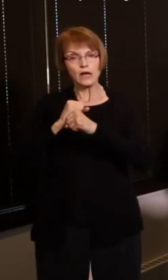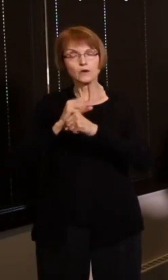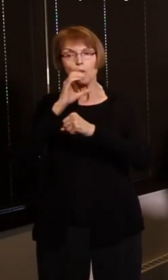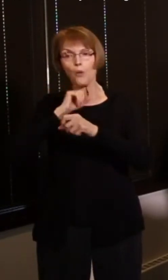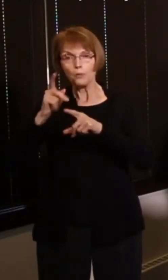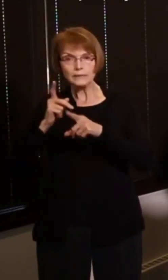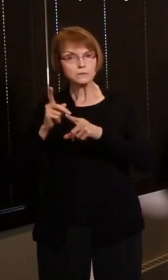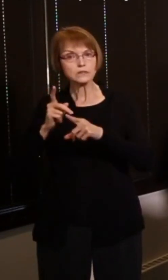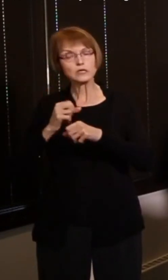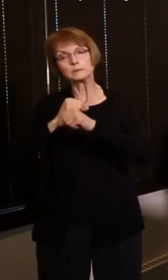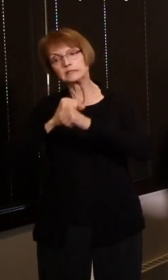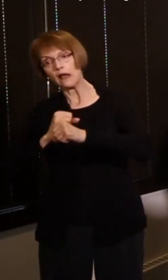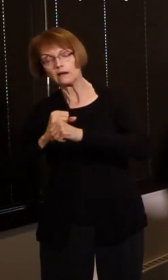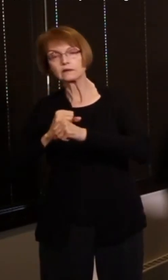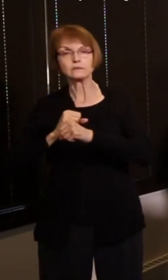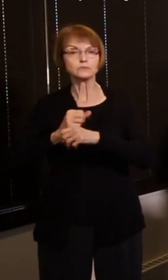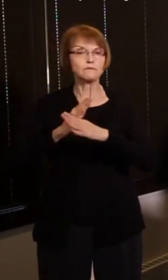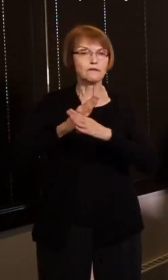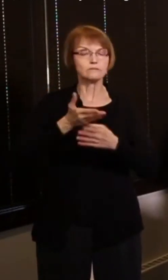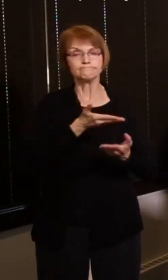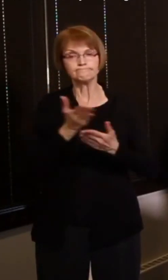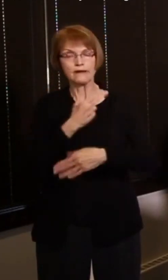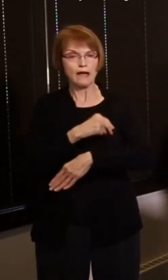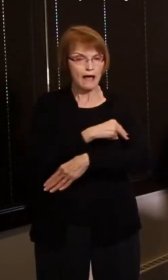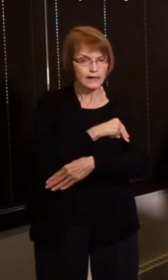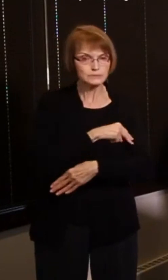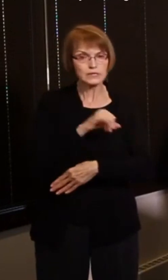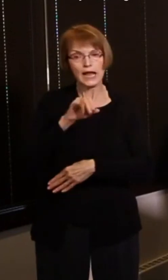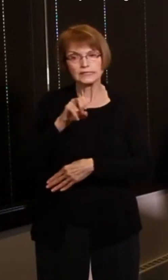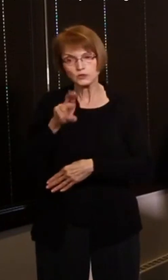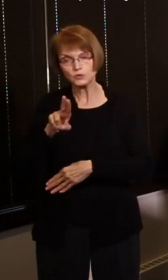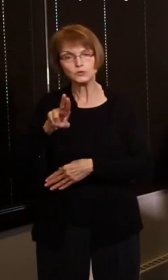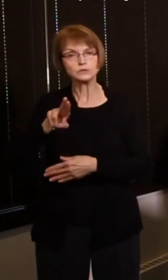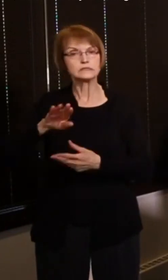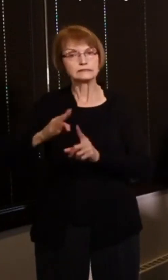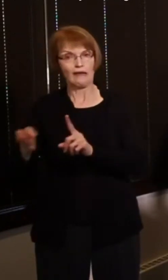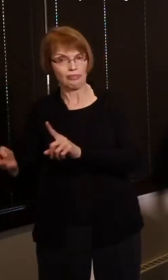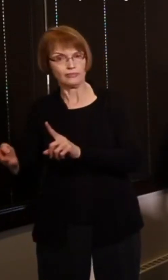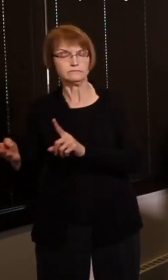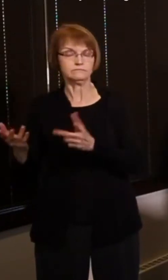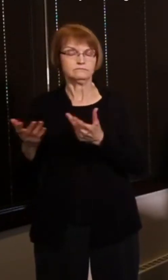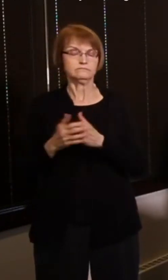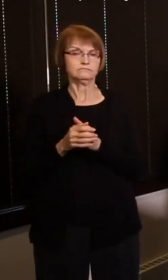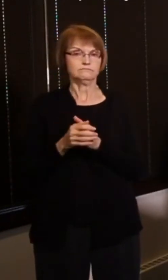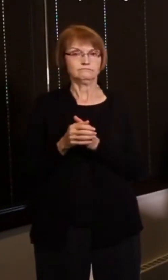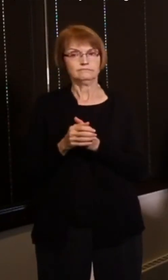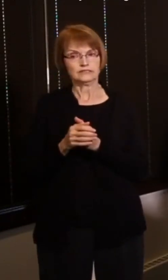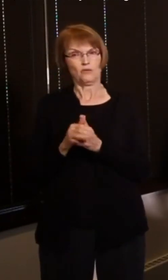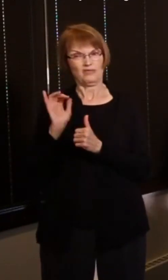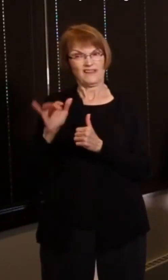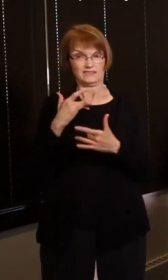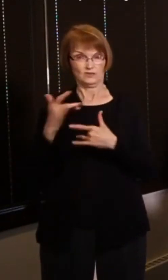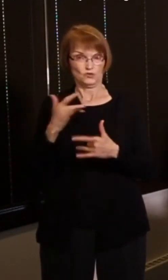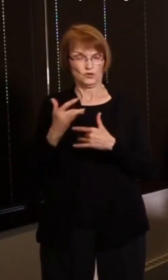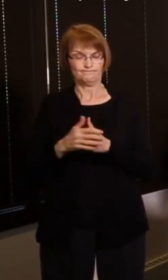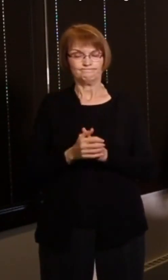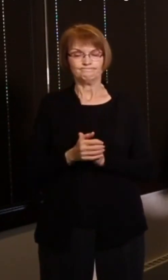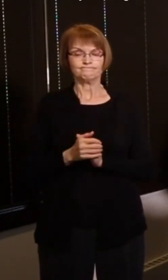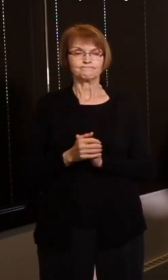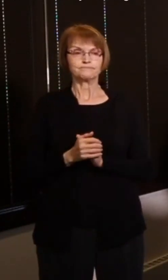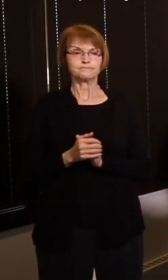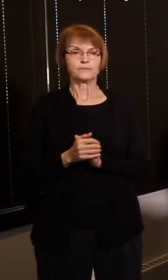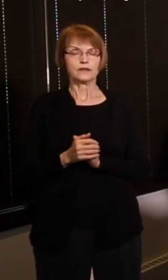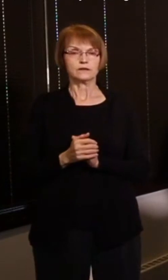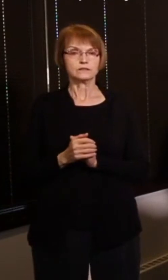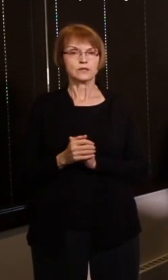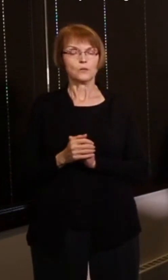from hospital admissions, from ICU, and ultimately from death, which is the outcomes that we're always concerned about. So